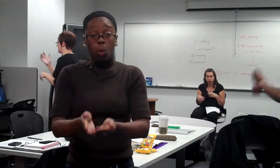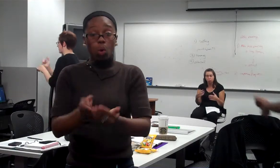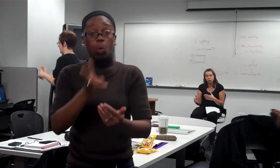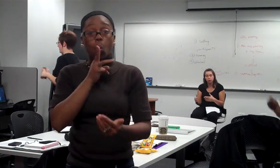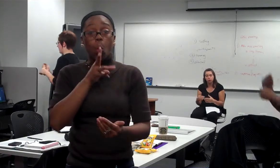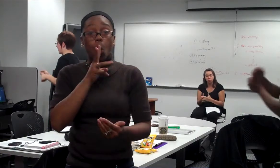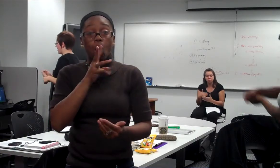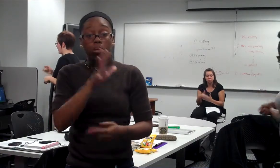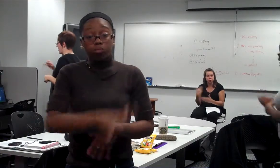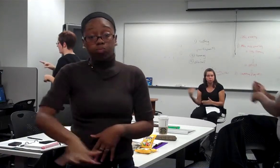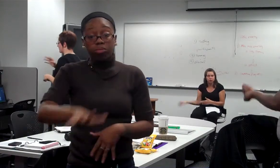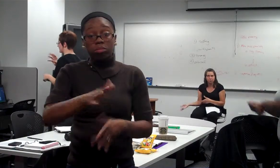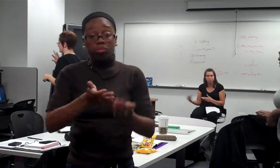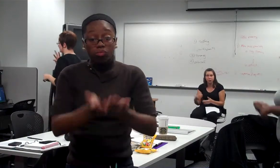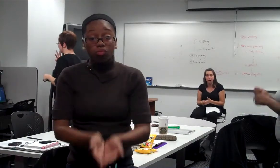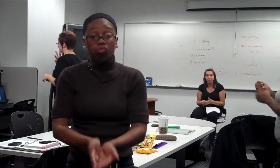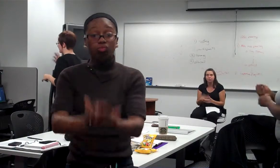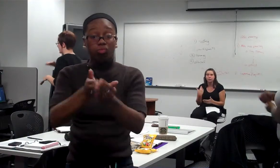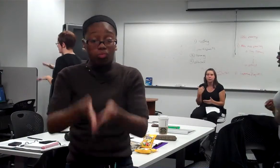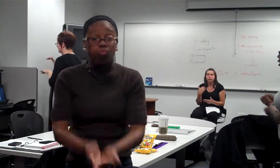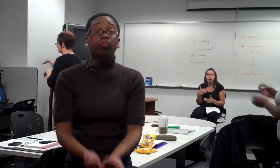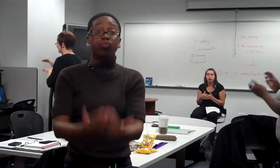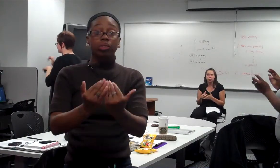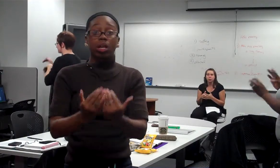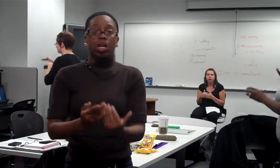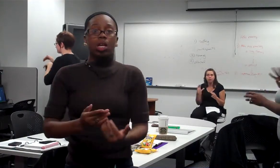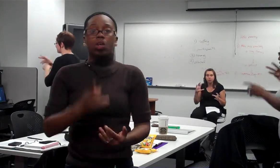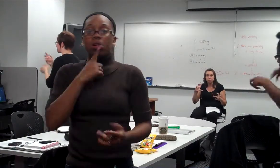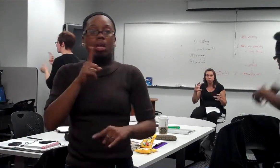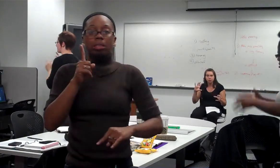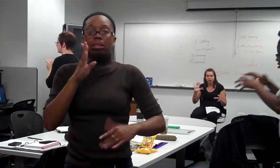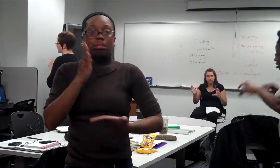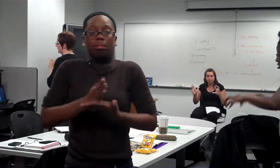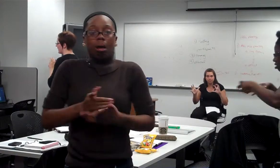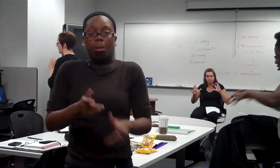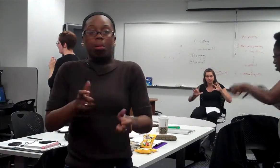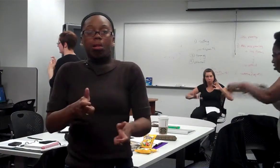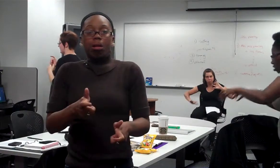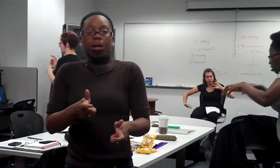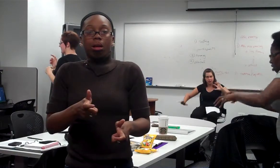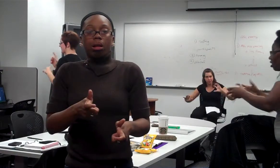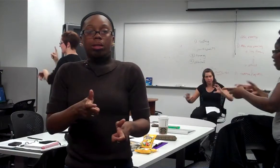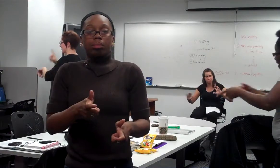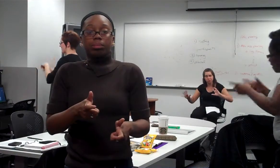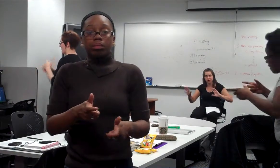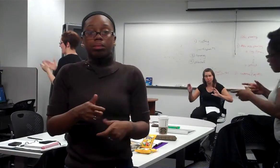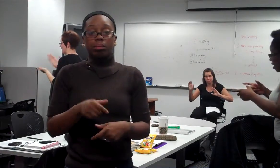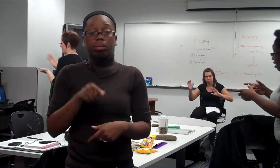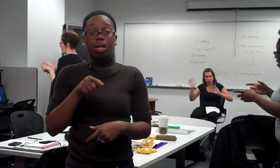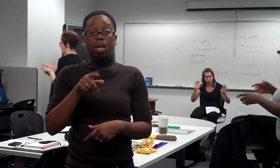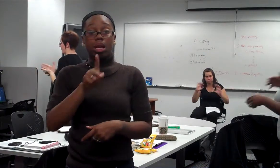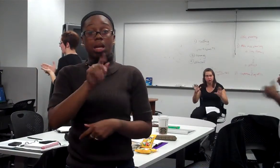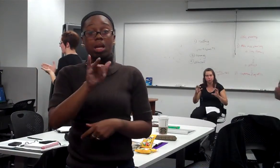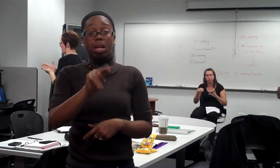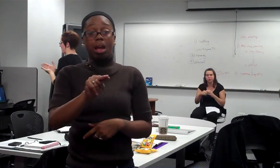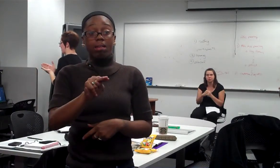react quickly, otherwise you don't have time to stop. And Kevin has ADD pretty bad, so he gets distracted really